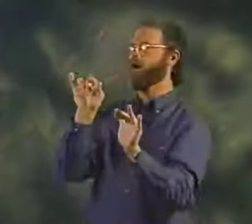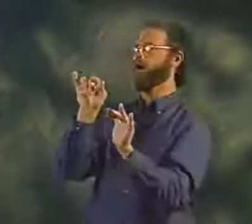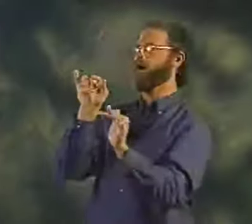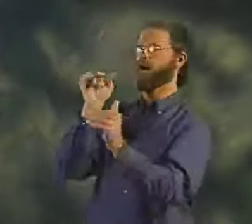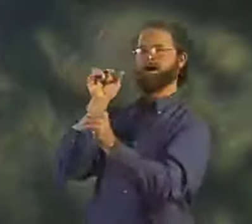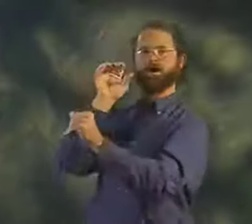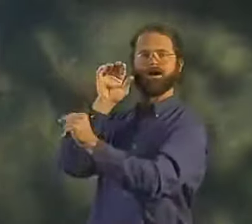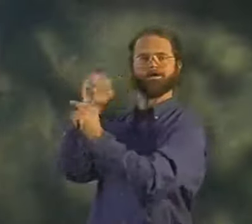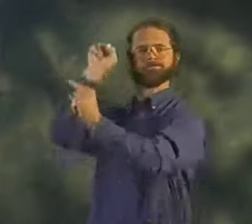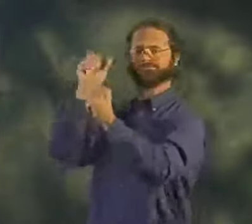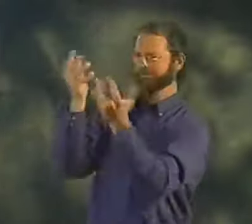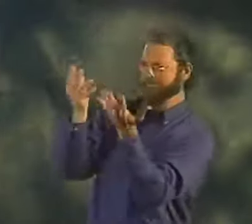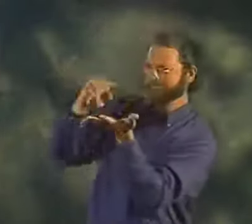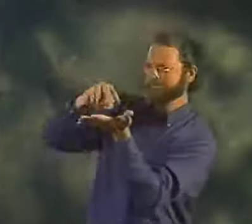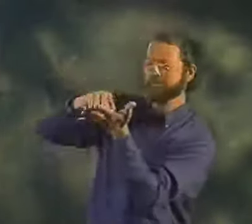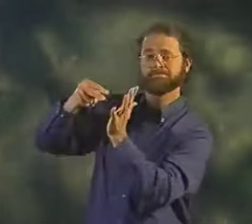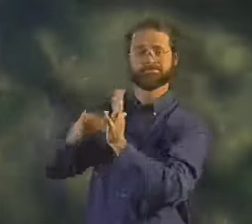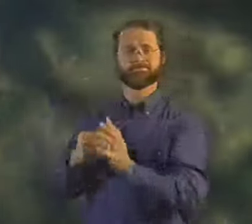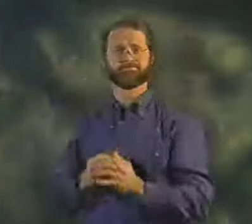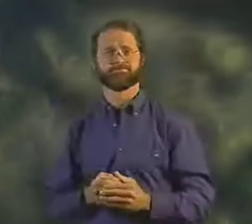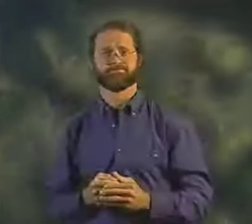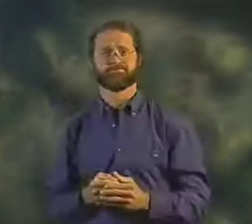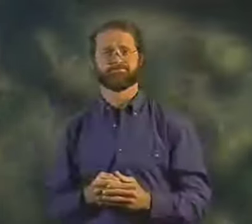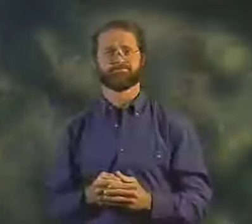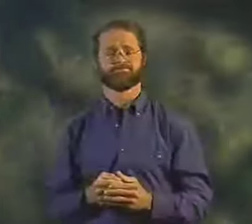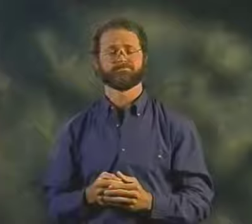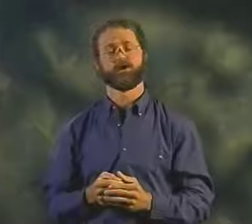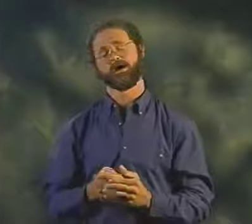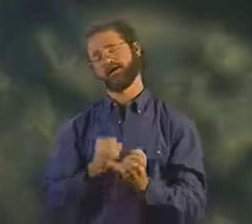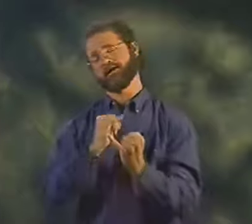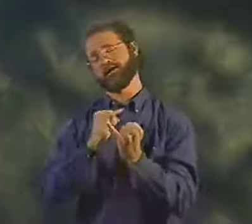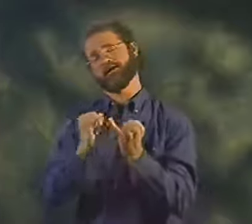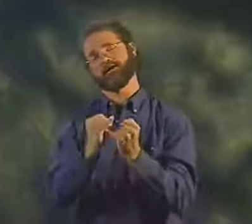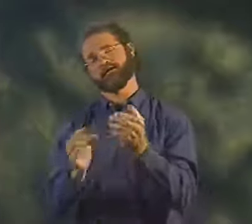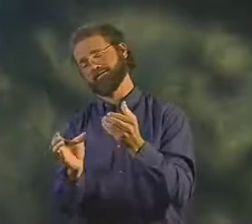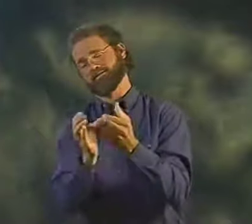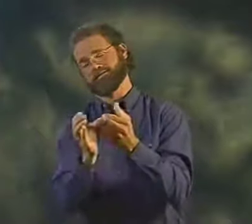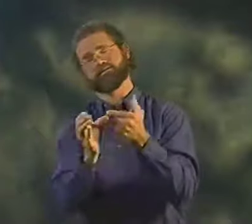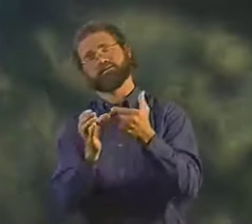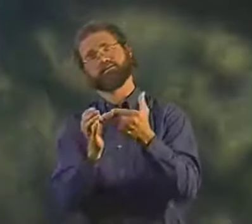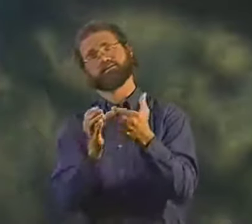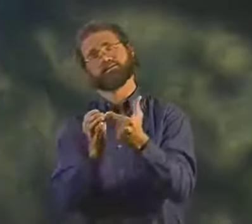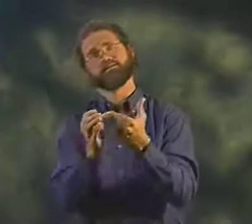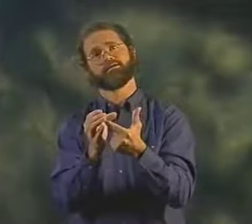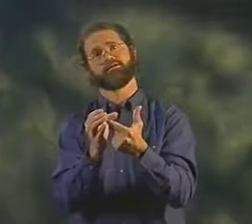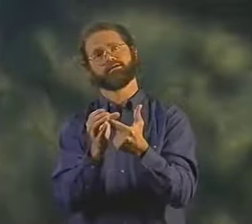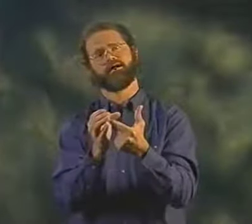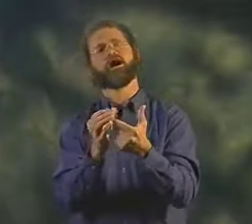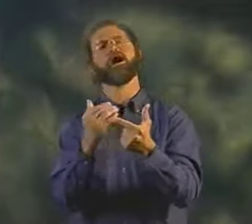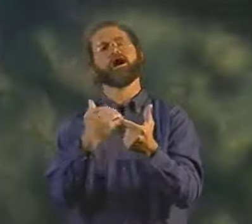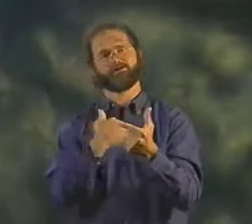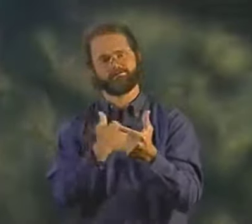information to help you read the otherwise ambiguous work. In the latter